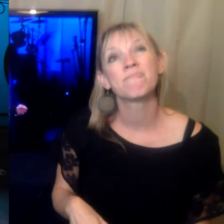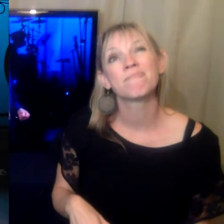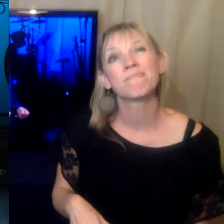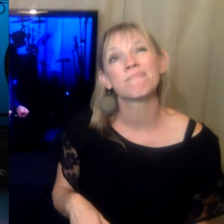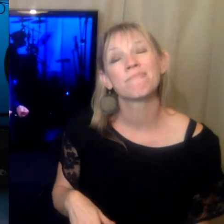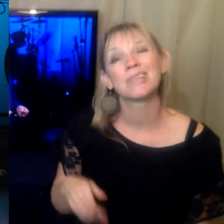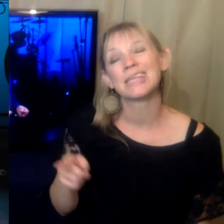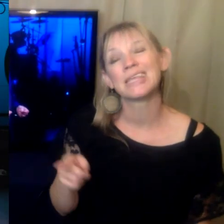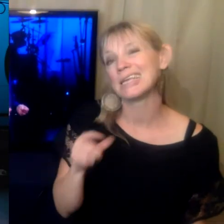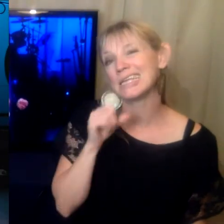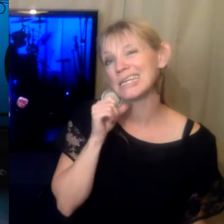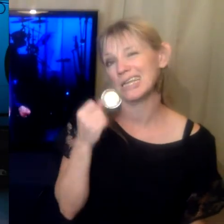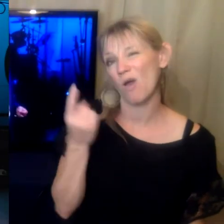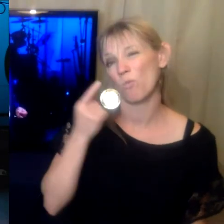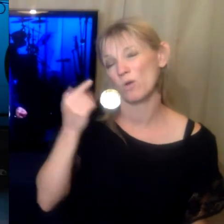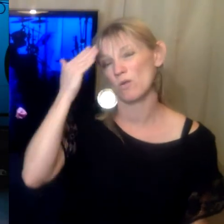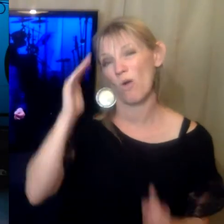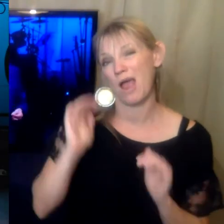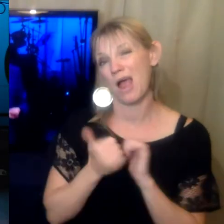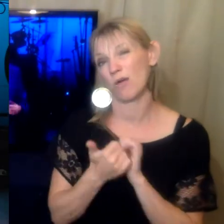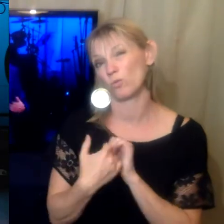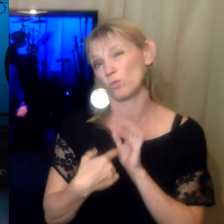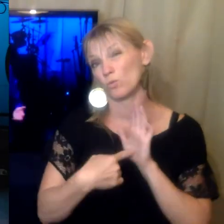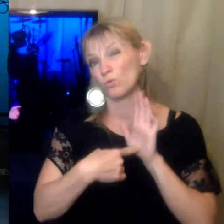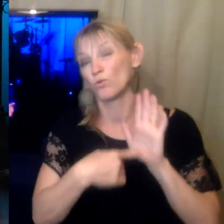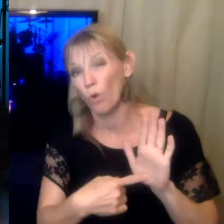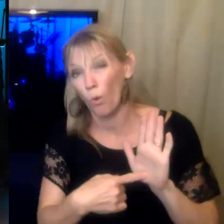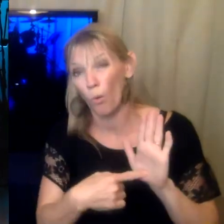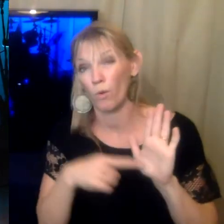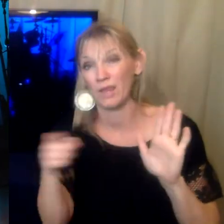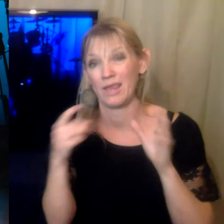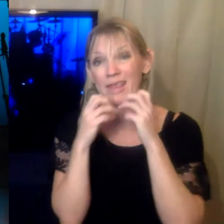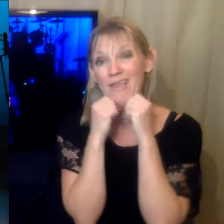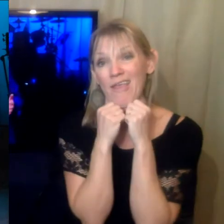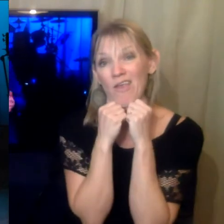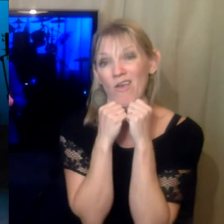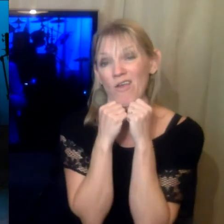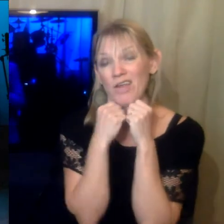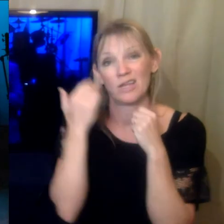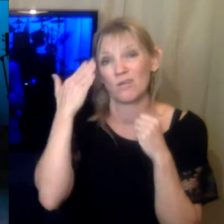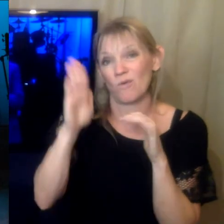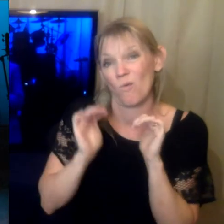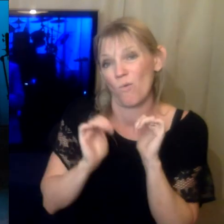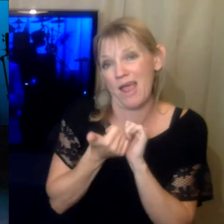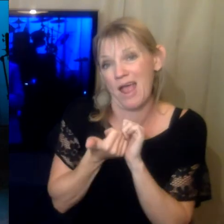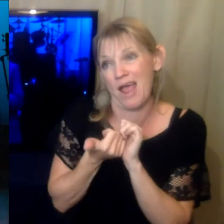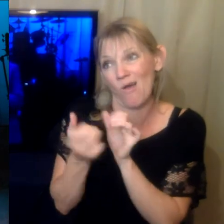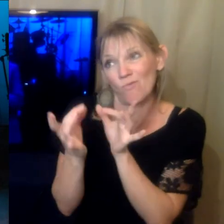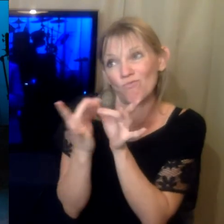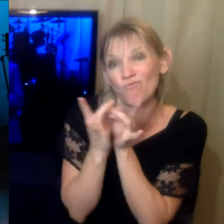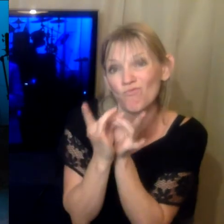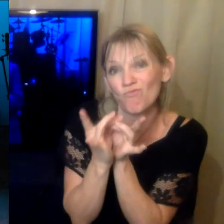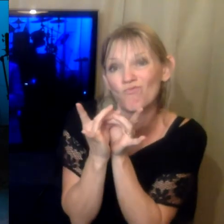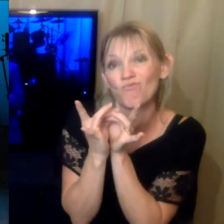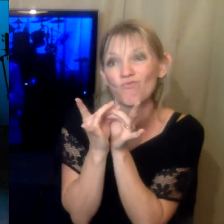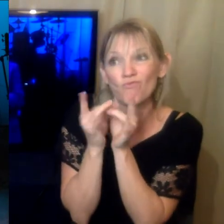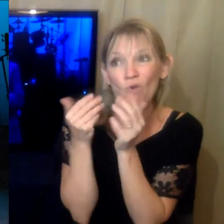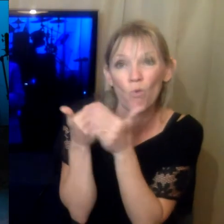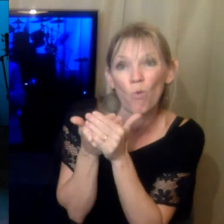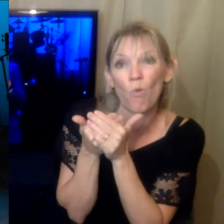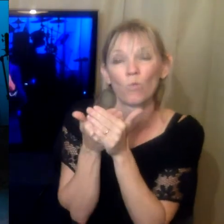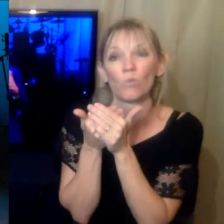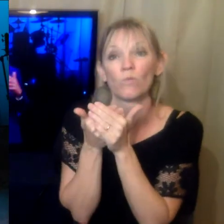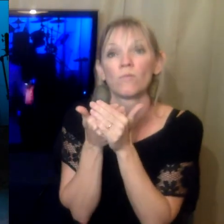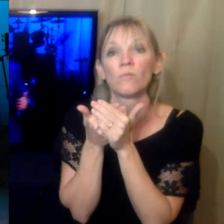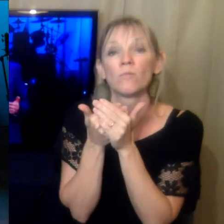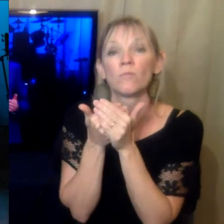know how to show that he cared. Didn't always know how to get close, you know.